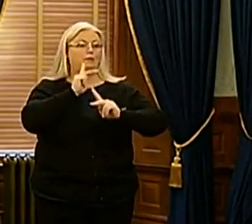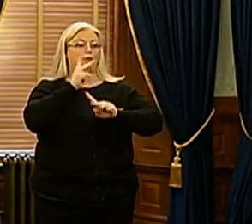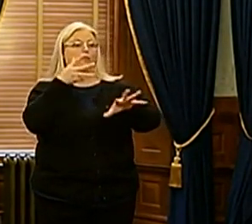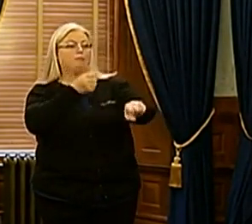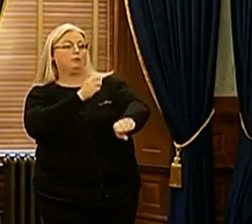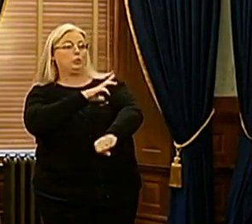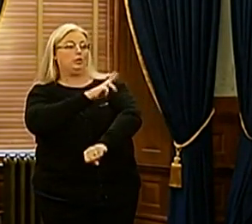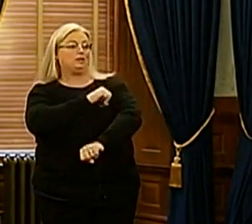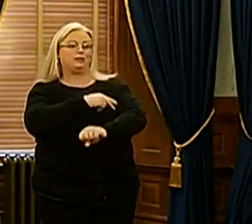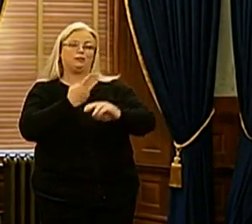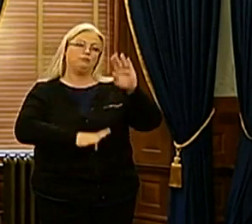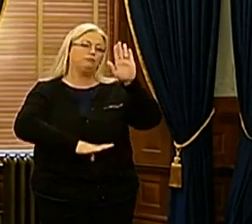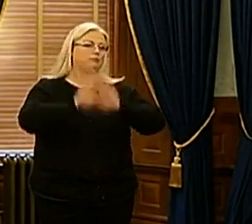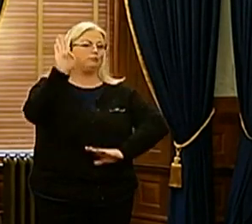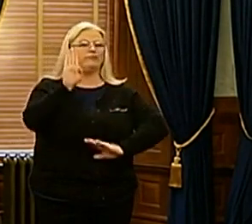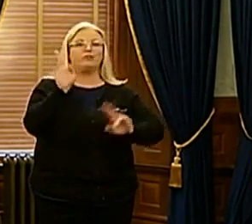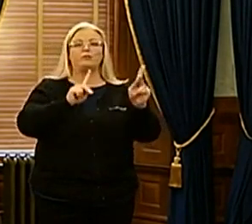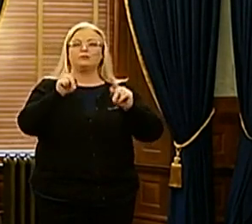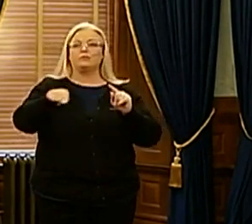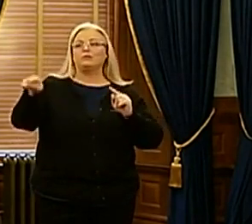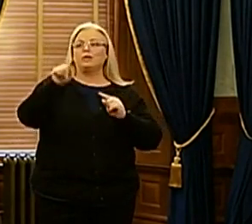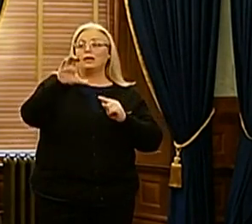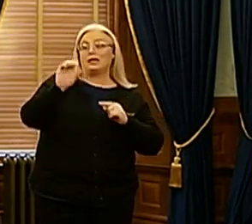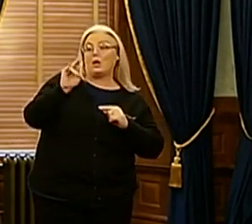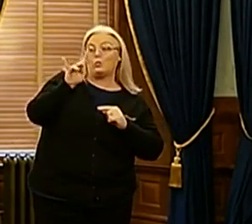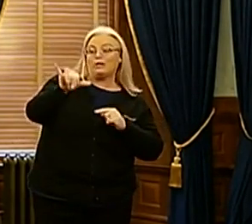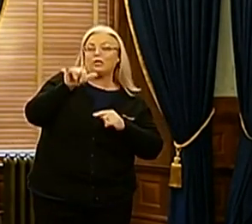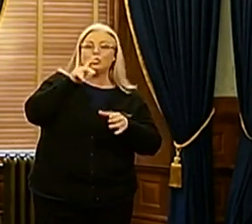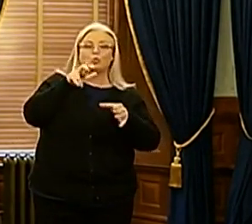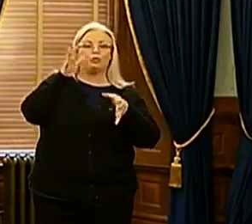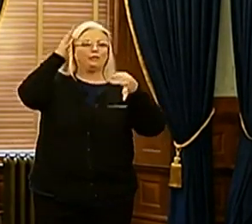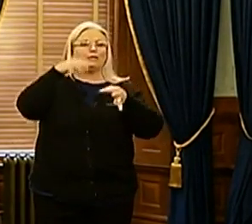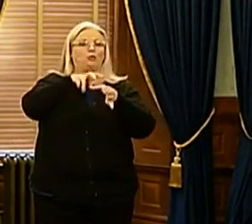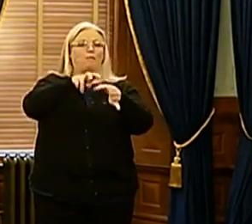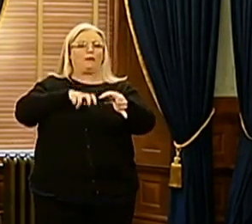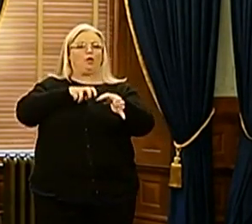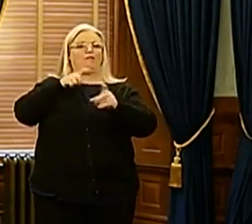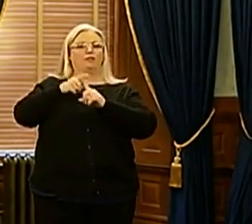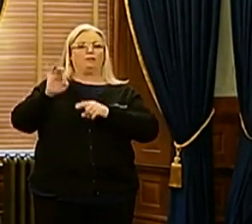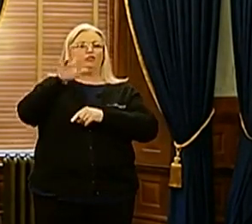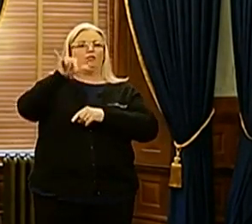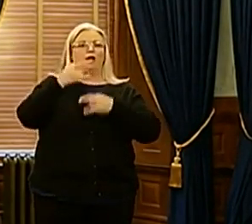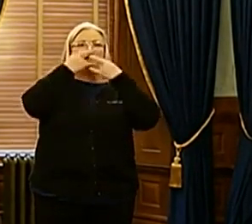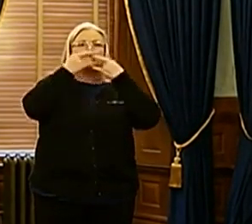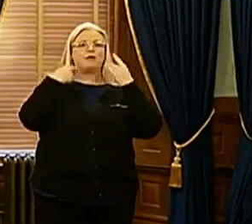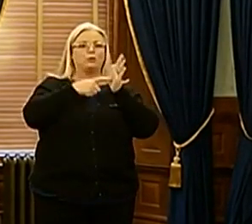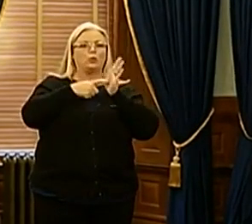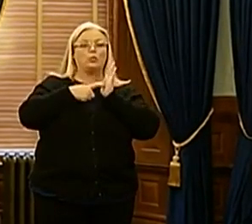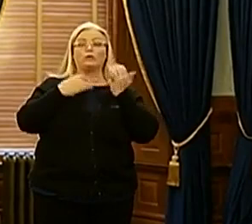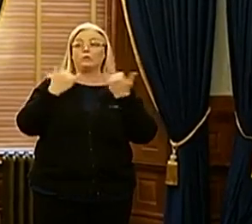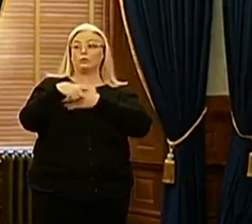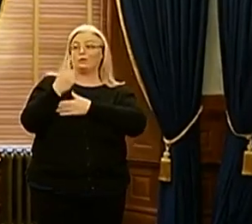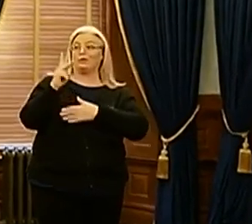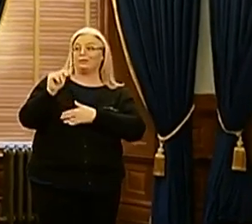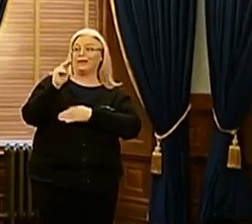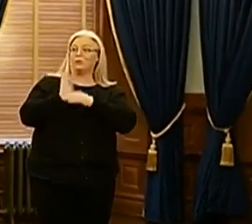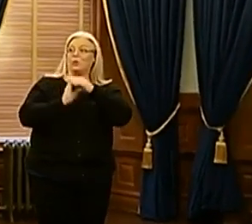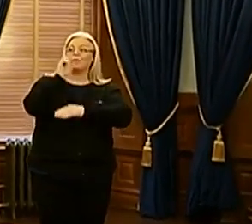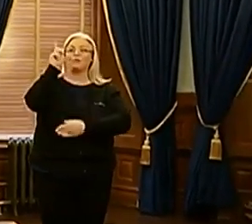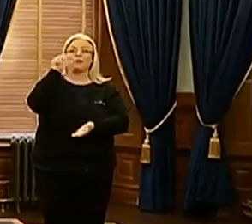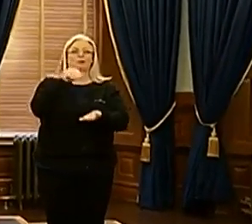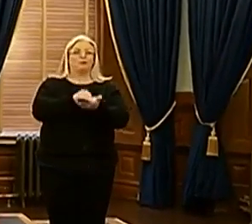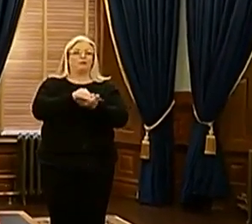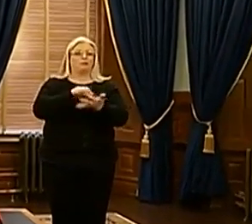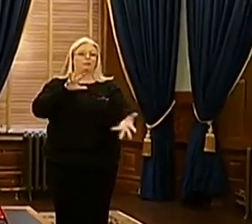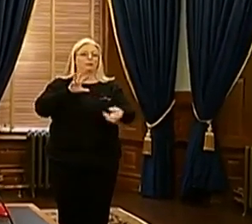spiking in counties that opted out of my July mask order. And today, Kansas surpassed 1,000